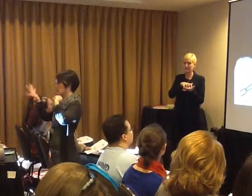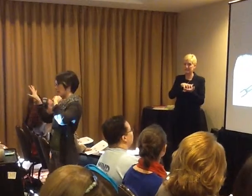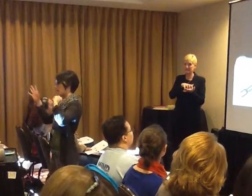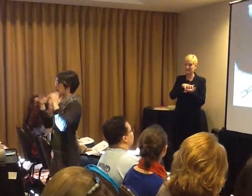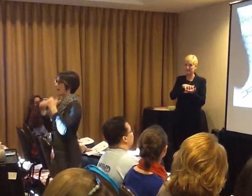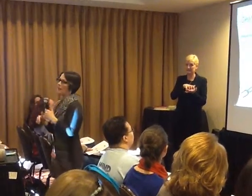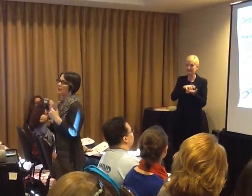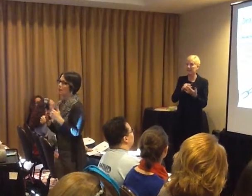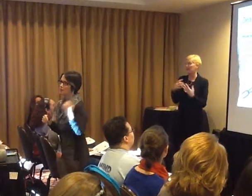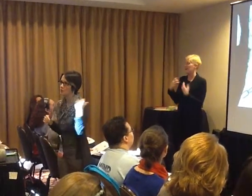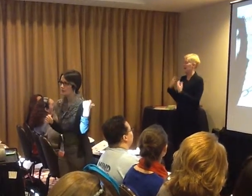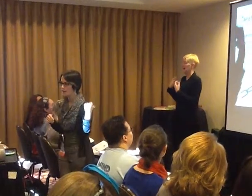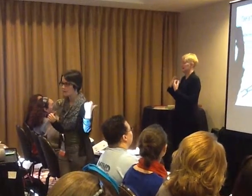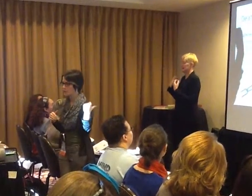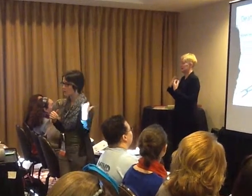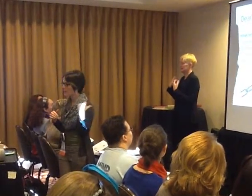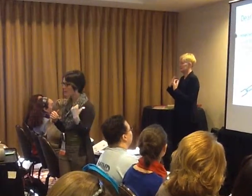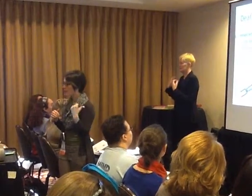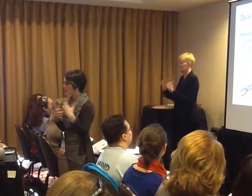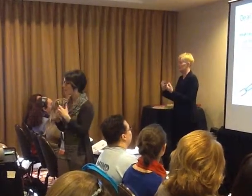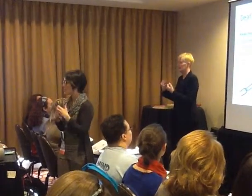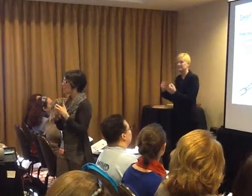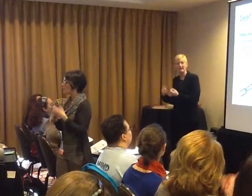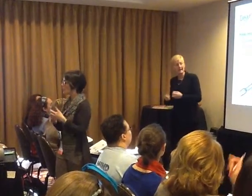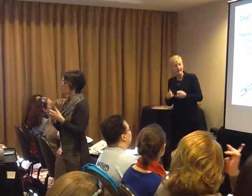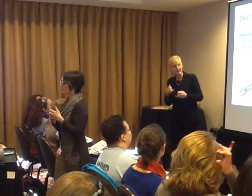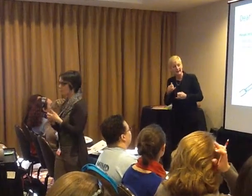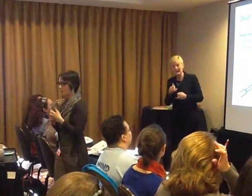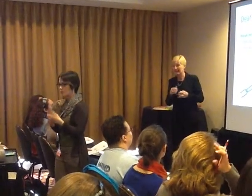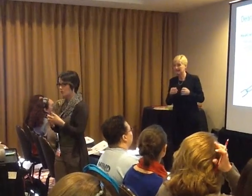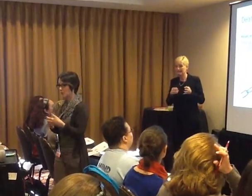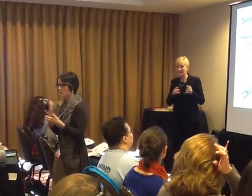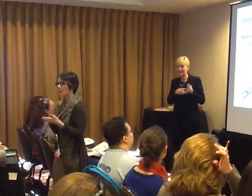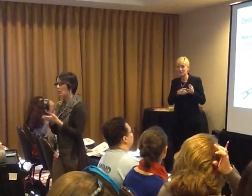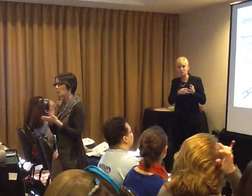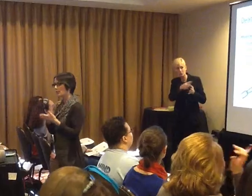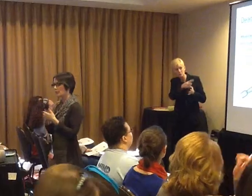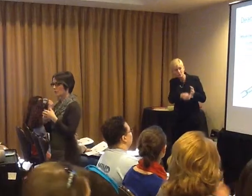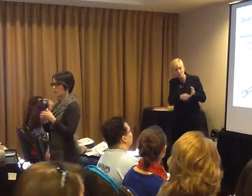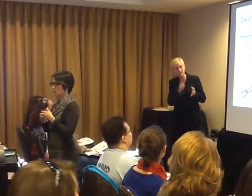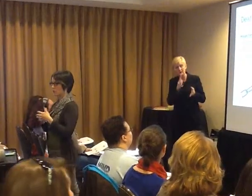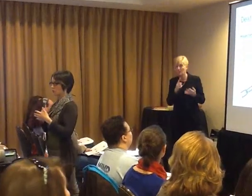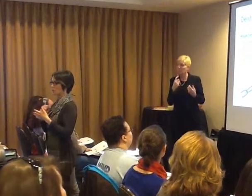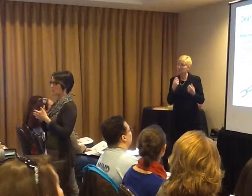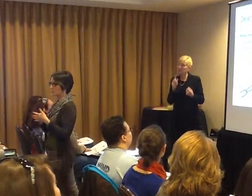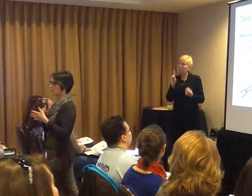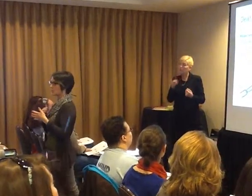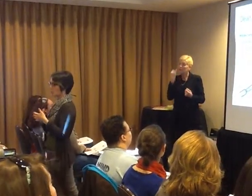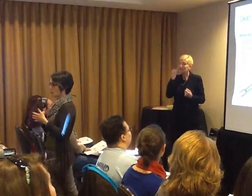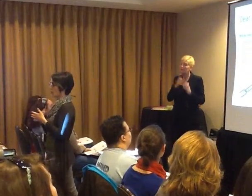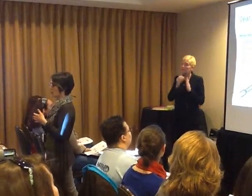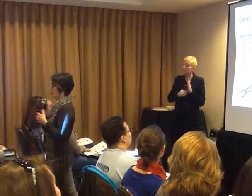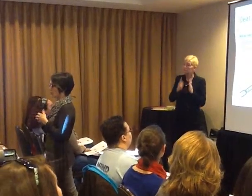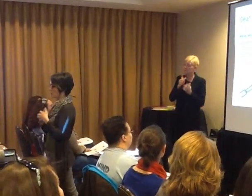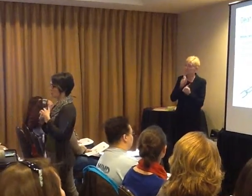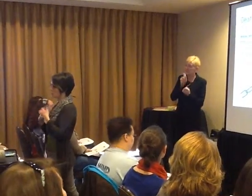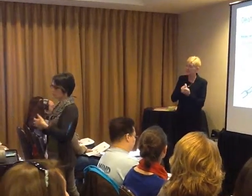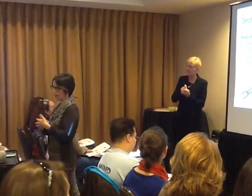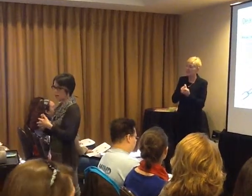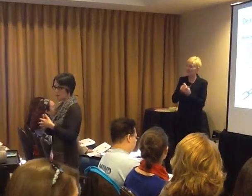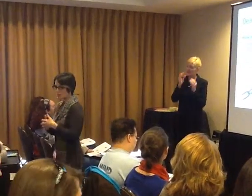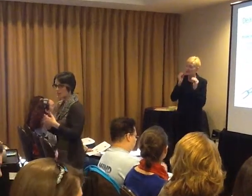the strengths, and then also the last two at the bottom were found to be strengths, but only if the students were specifically taught how to